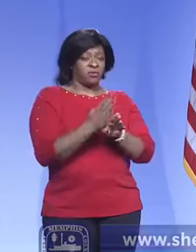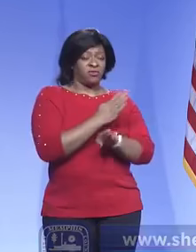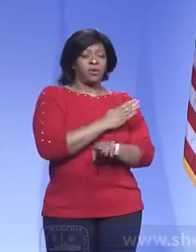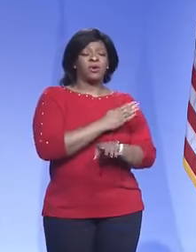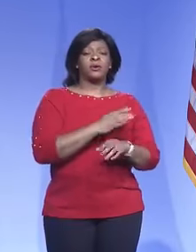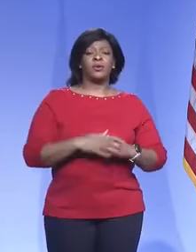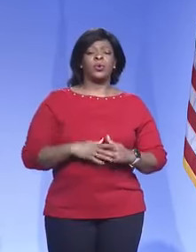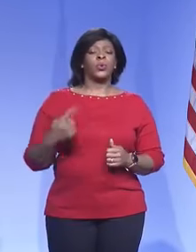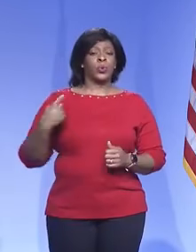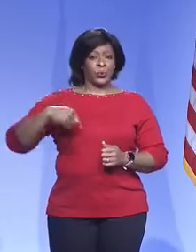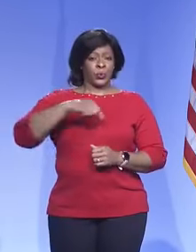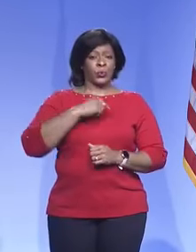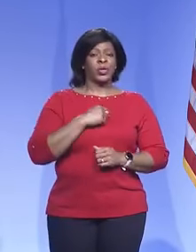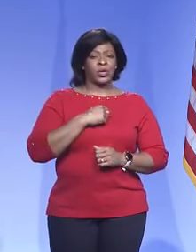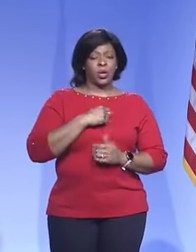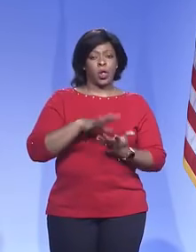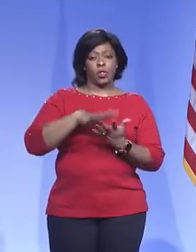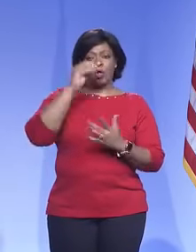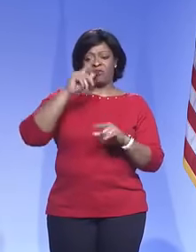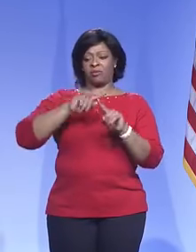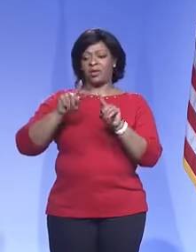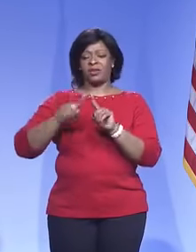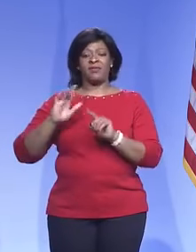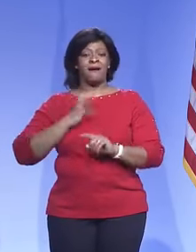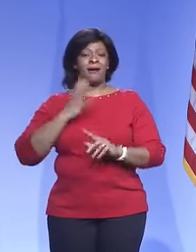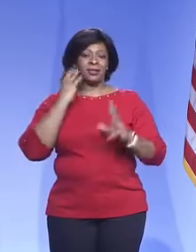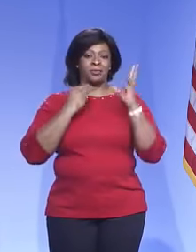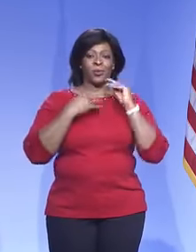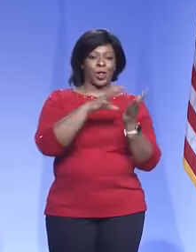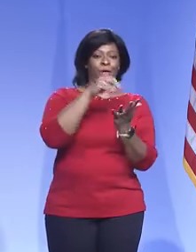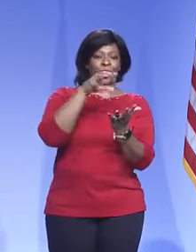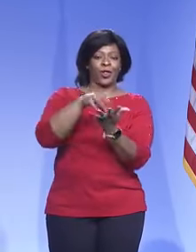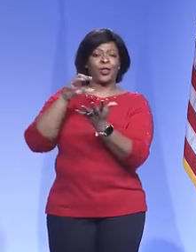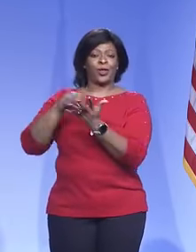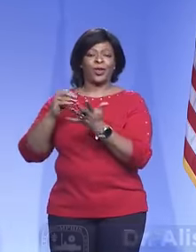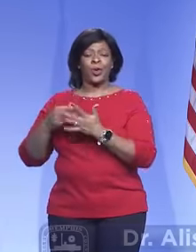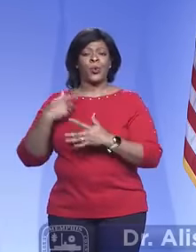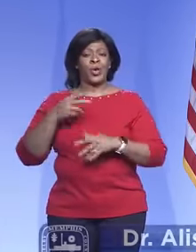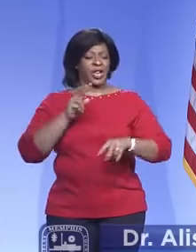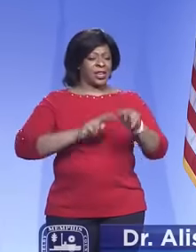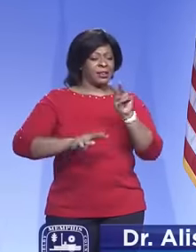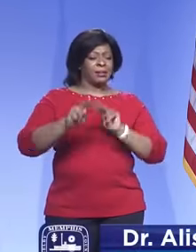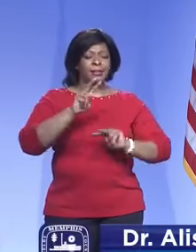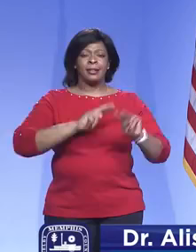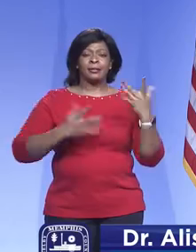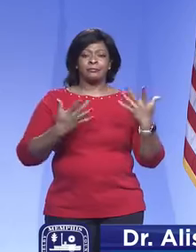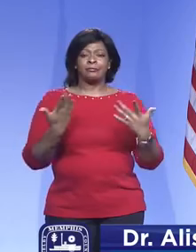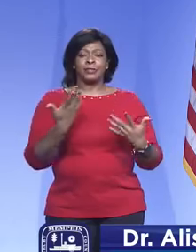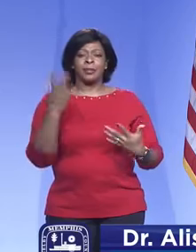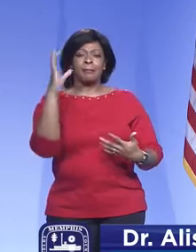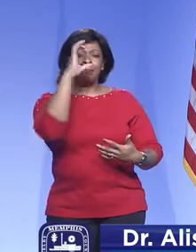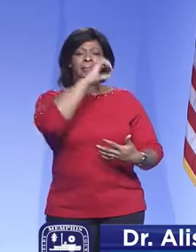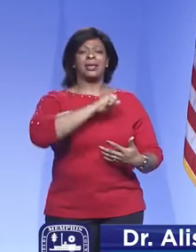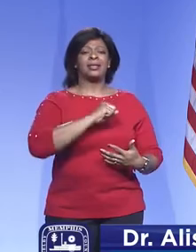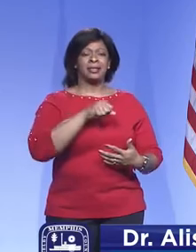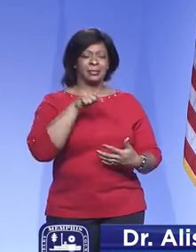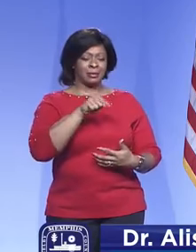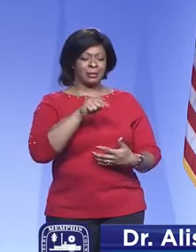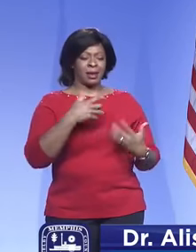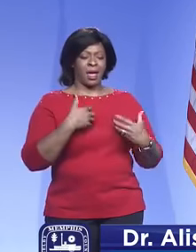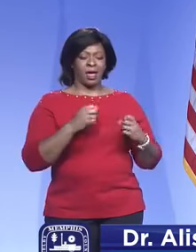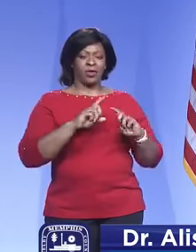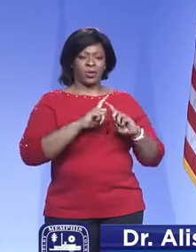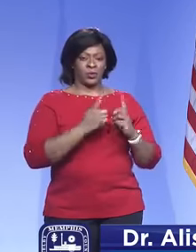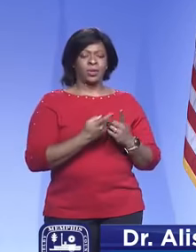that we learn from all of our experiences, and we look at loopholes that may be in the health